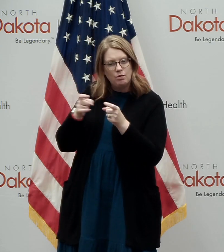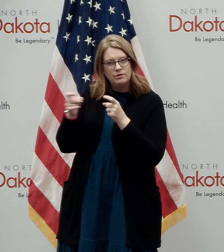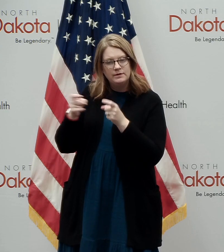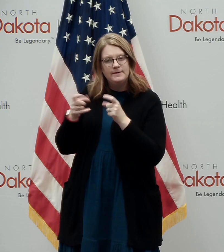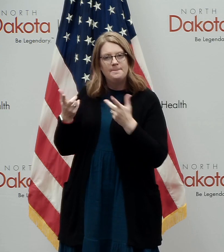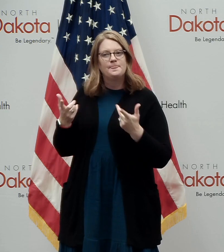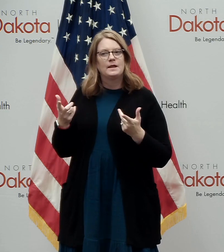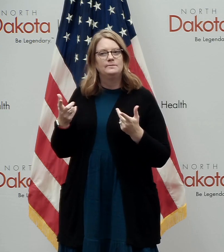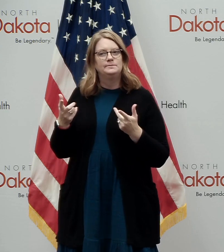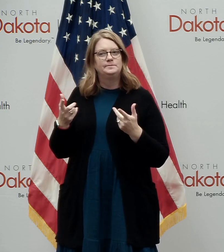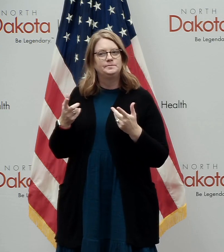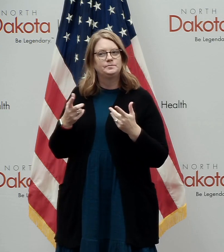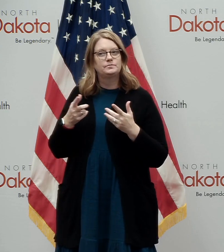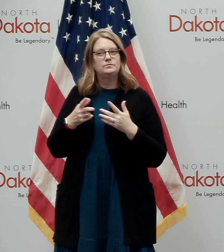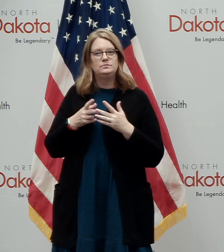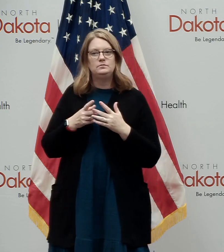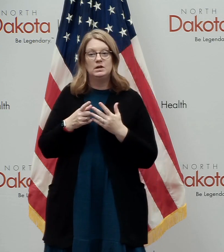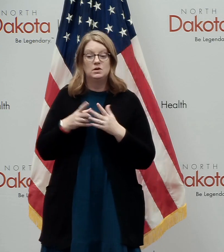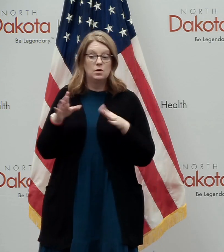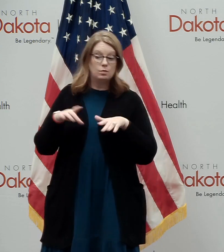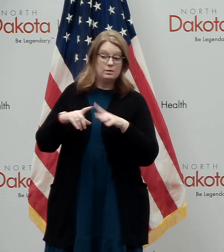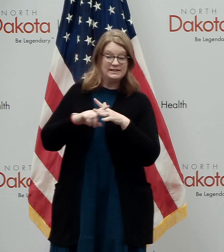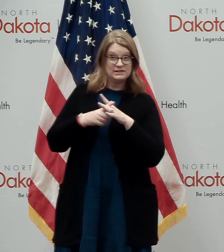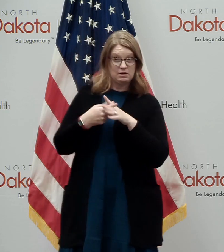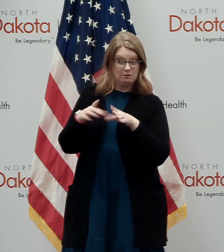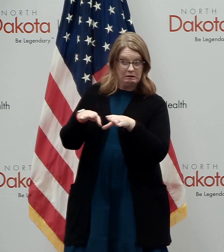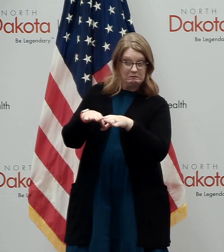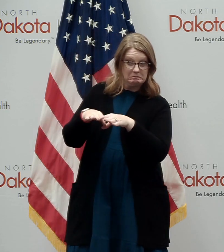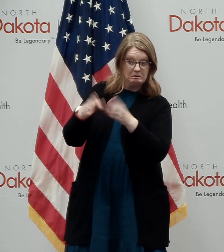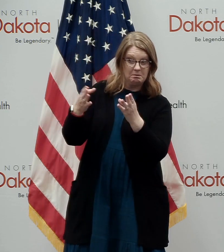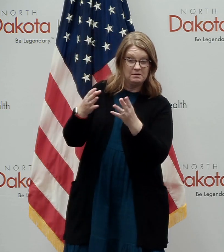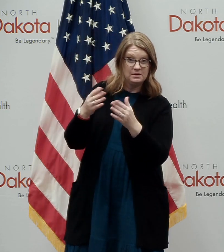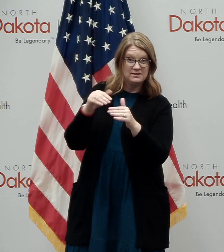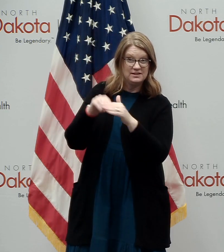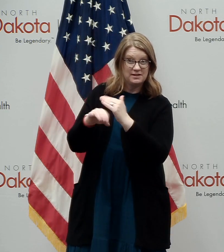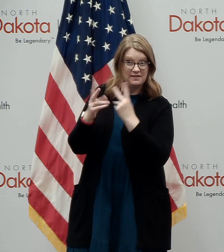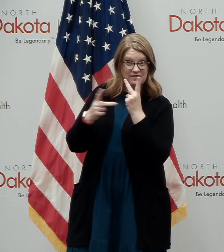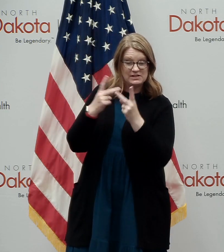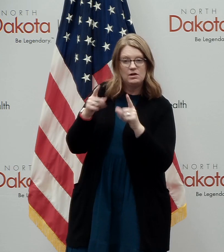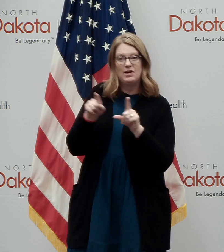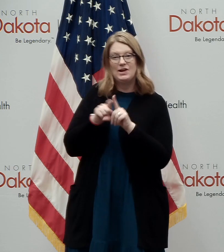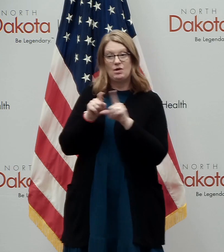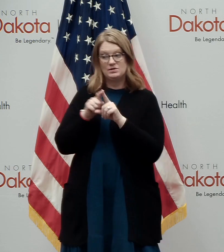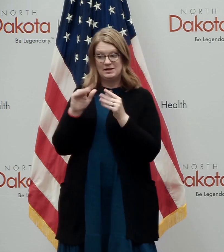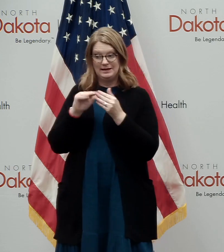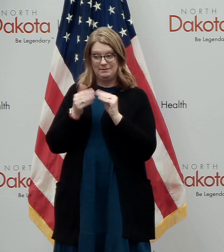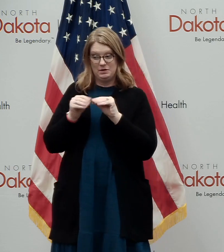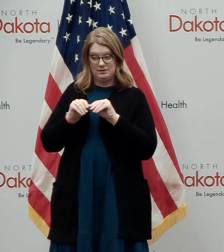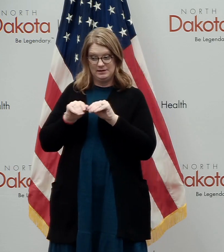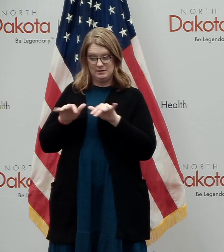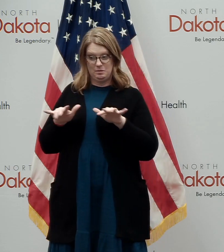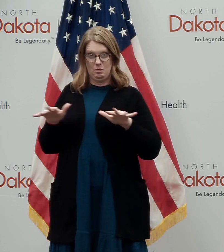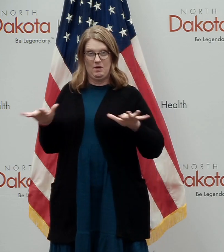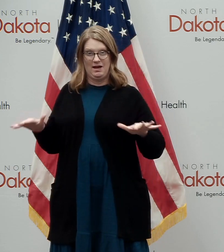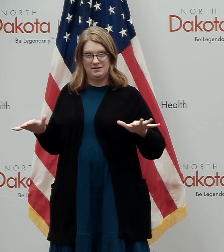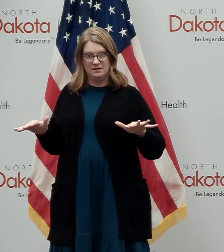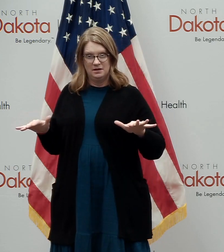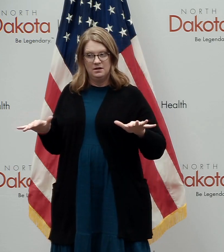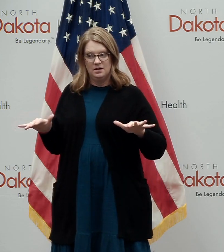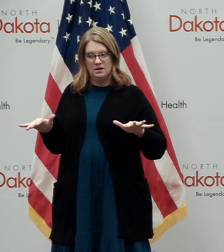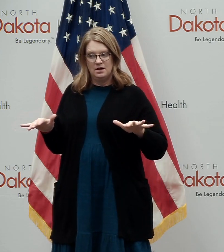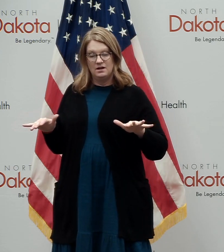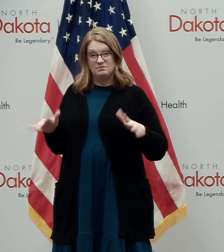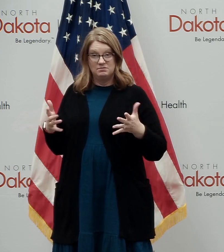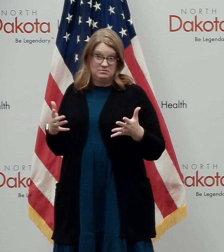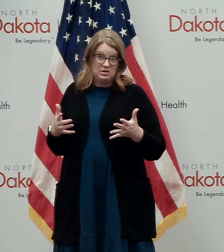started both opening up for visitation and also when we saw community spread in communities and our staff works